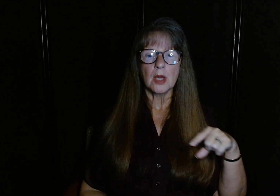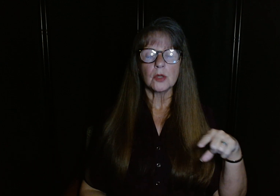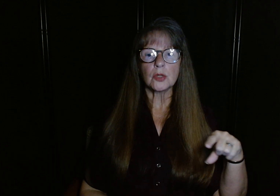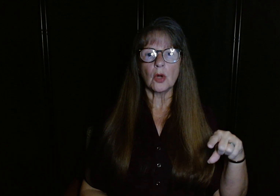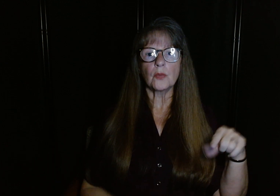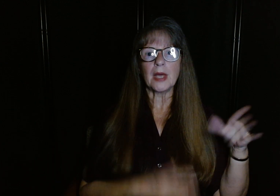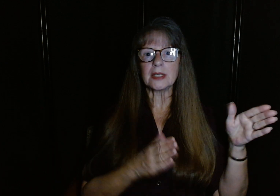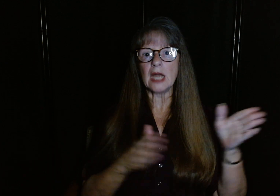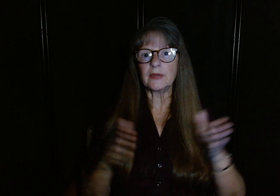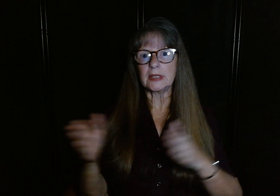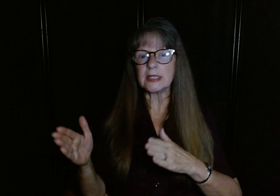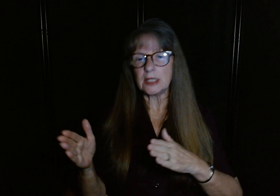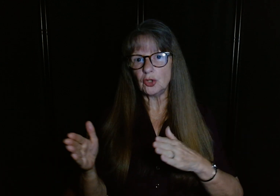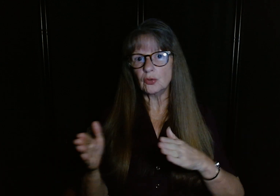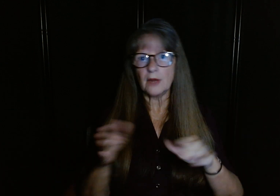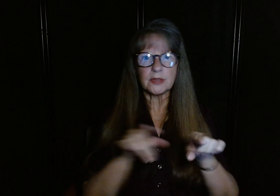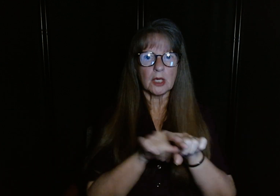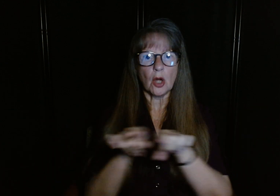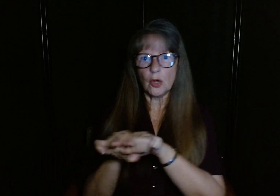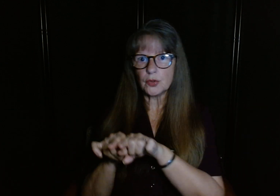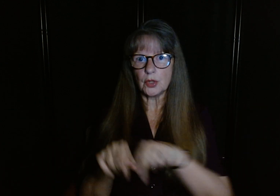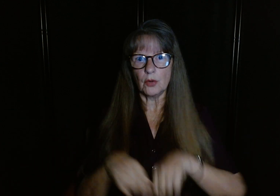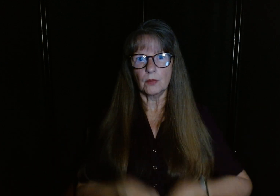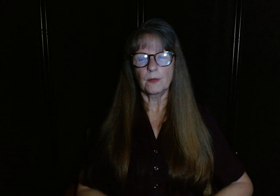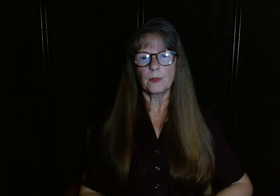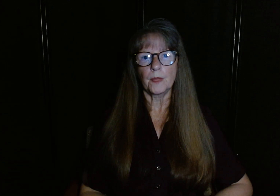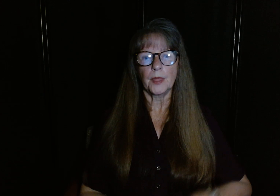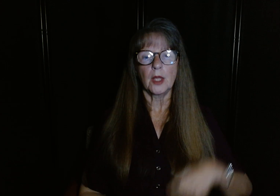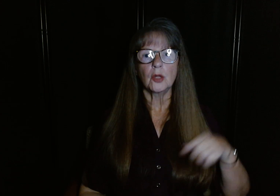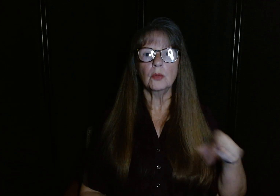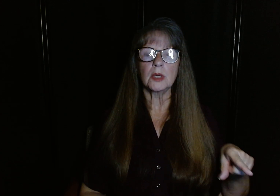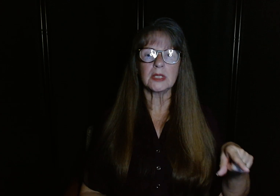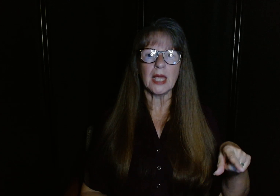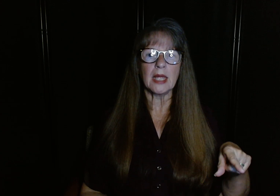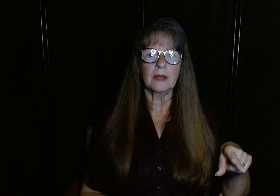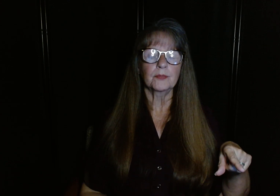So that's kind of a listing. You don't have to say also. You could say,